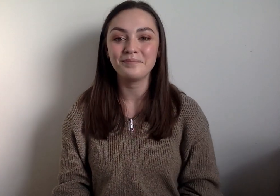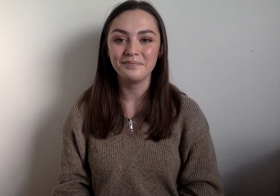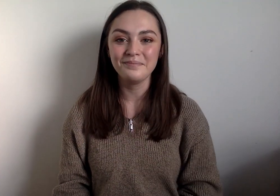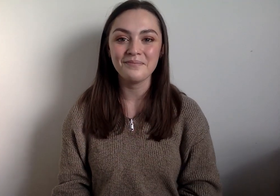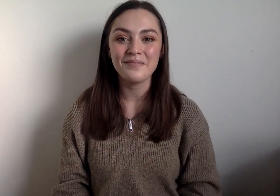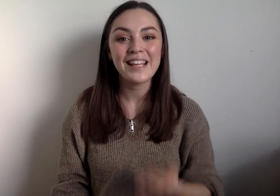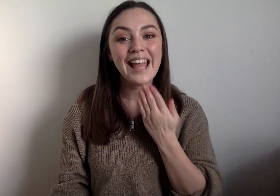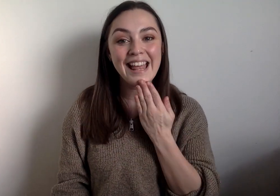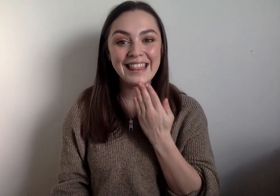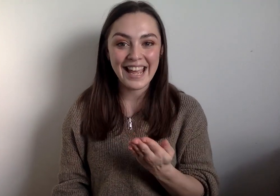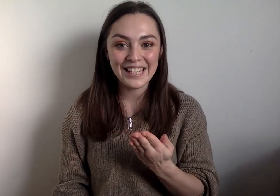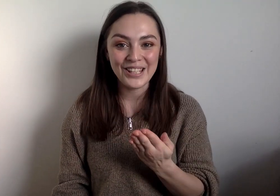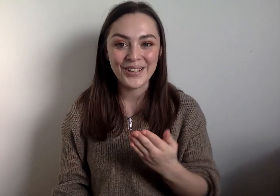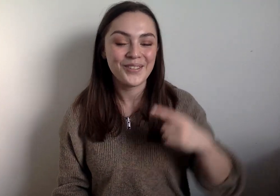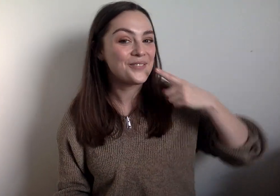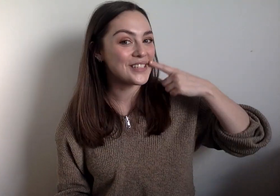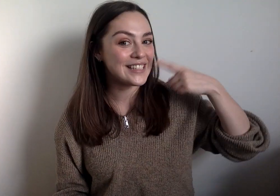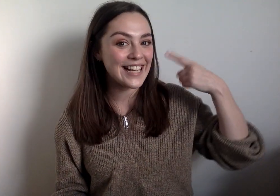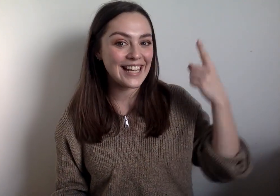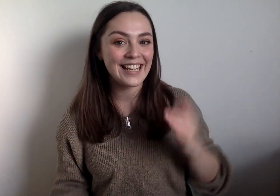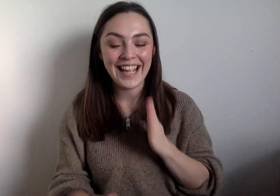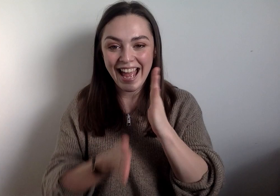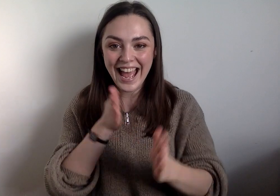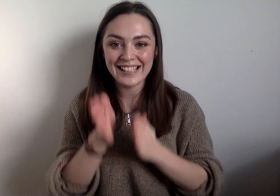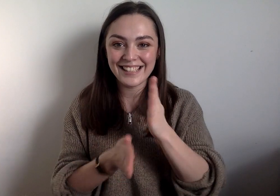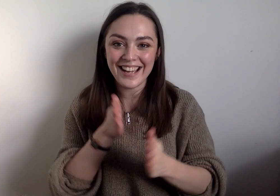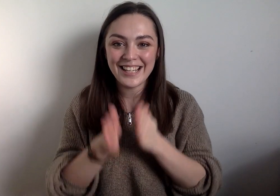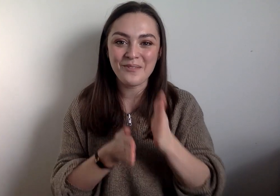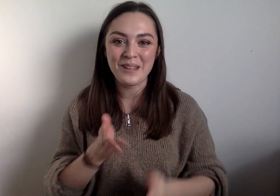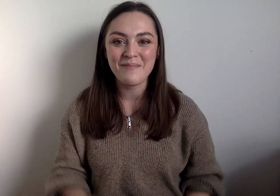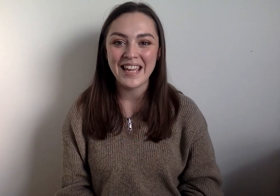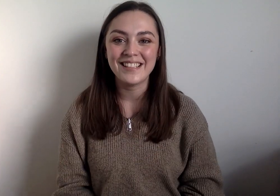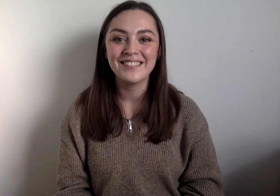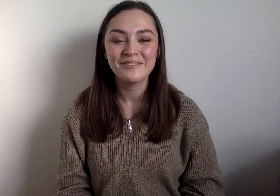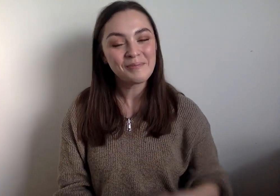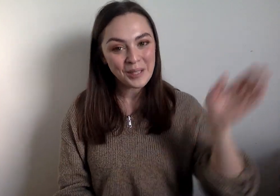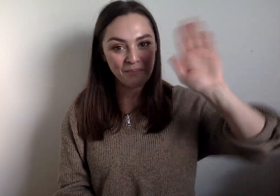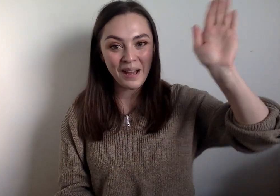Thank you for singing and signing with me. Bye!